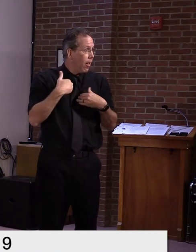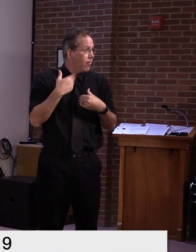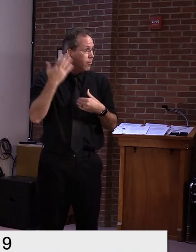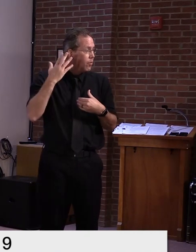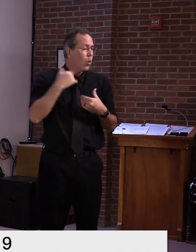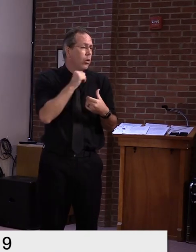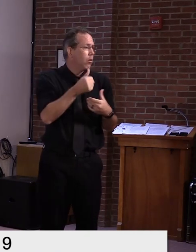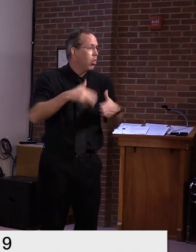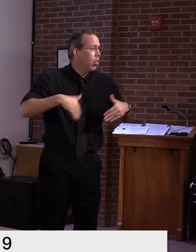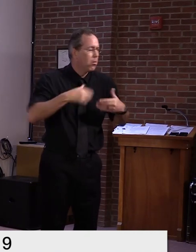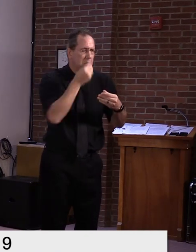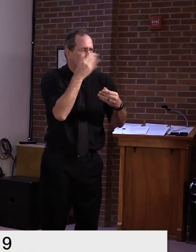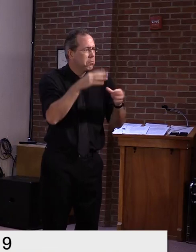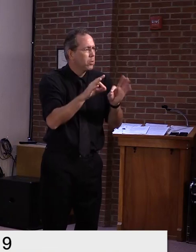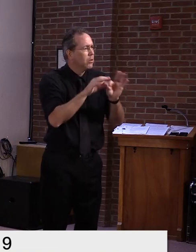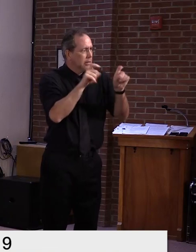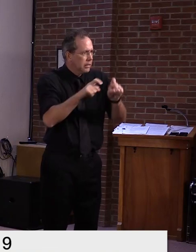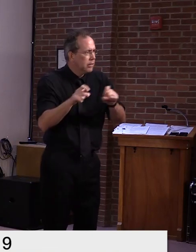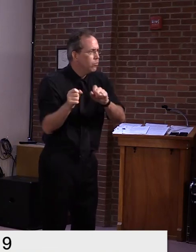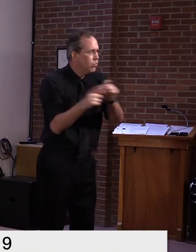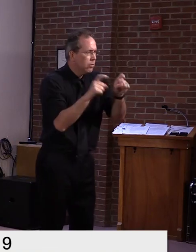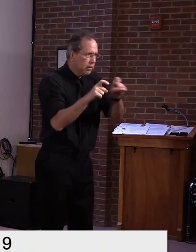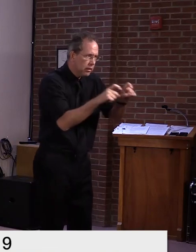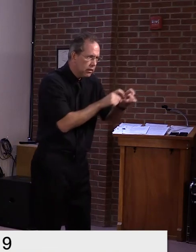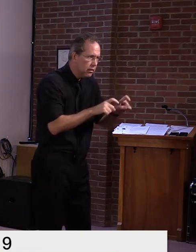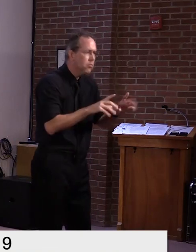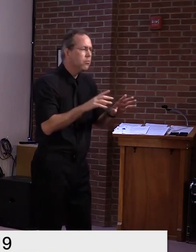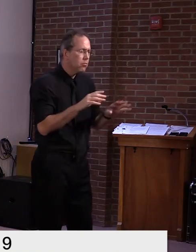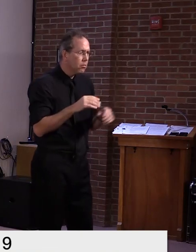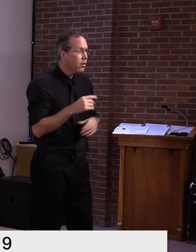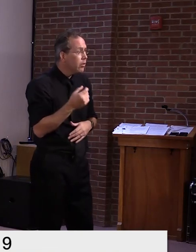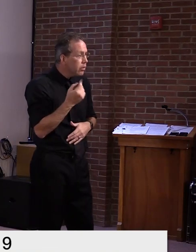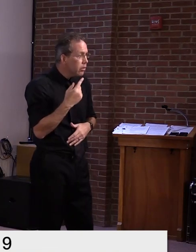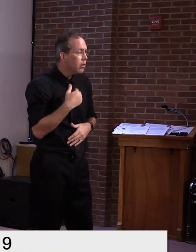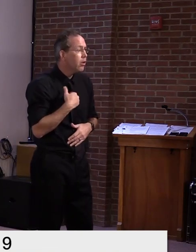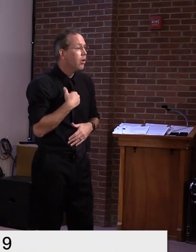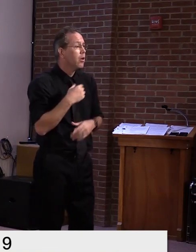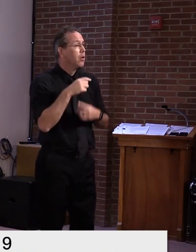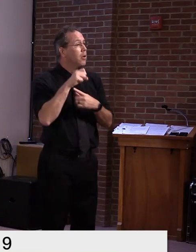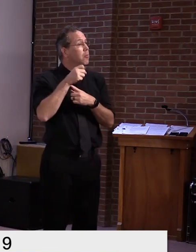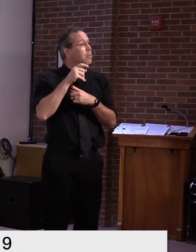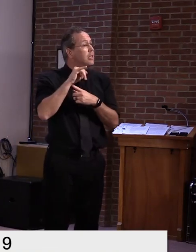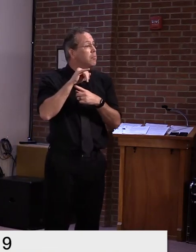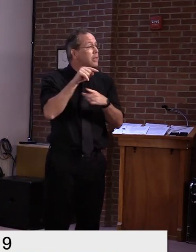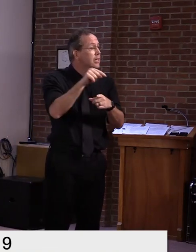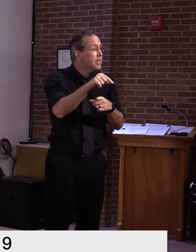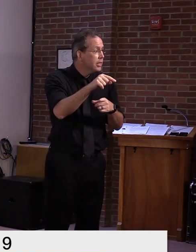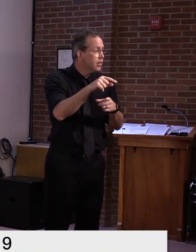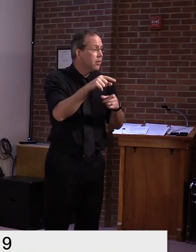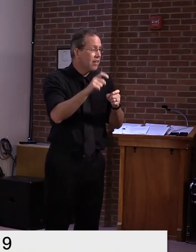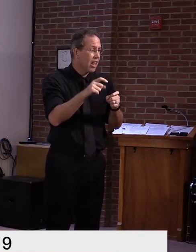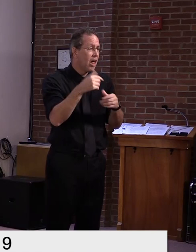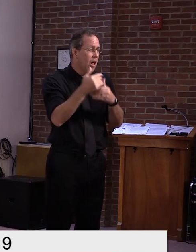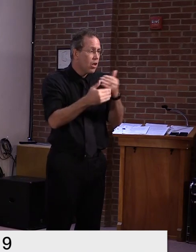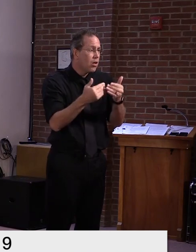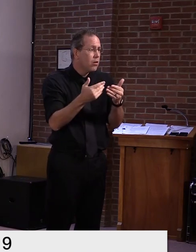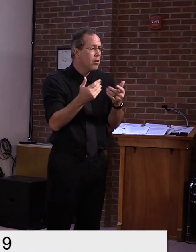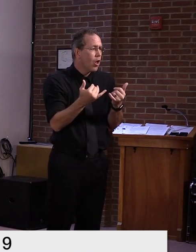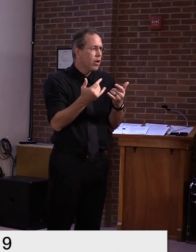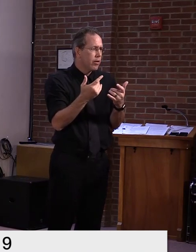A lot of the inmates have sort of been in the recovery unit. There are three units down there. There